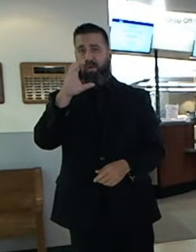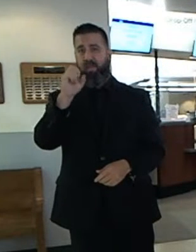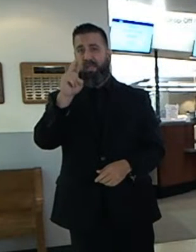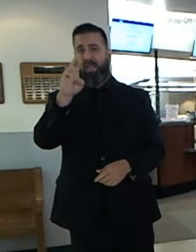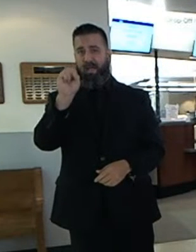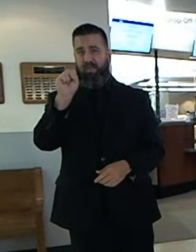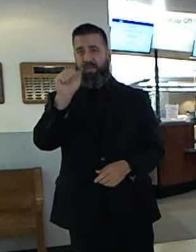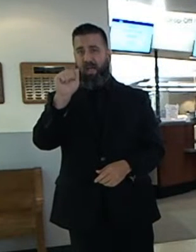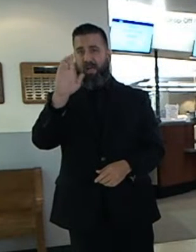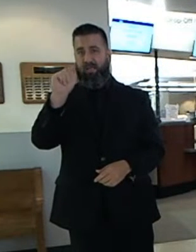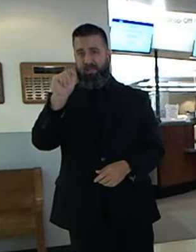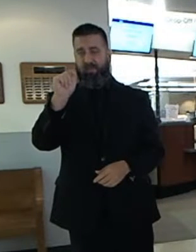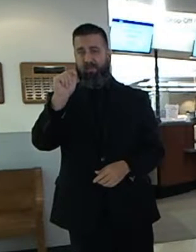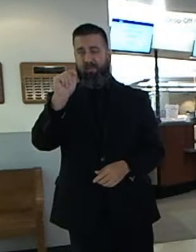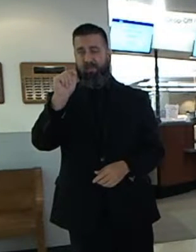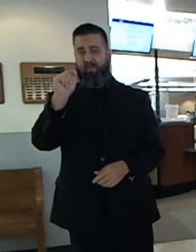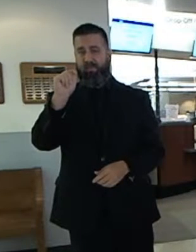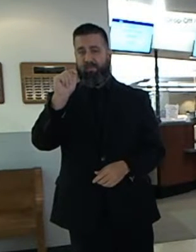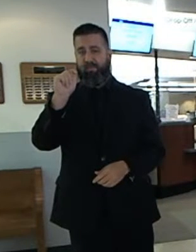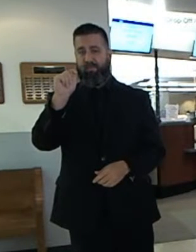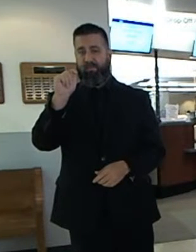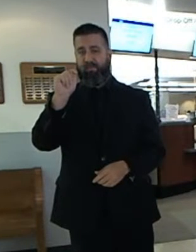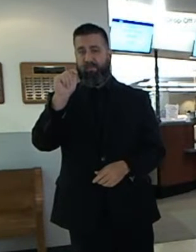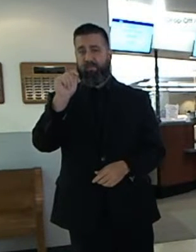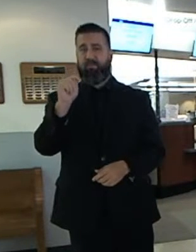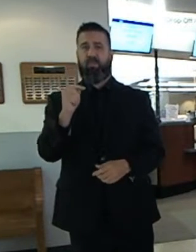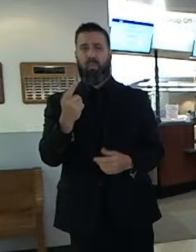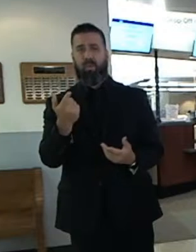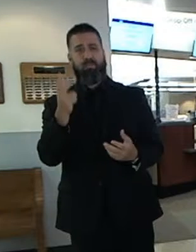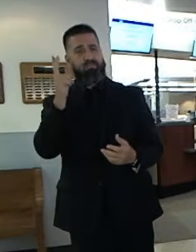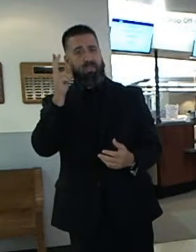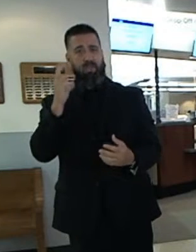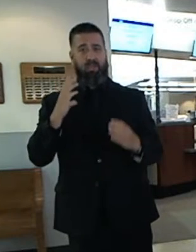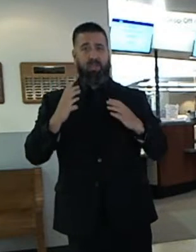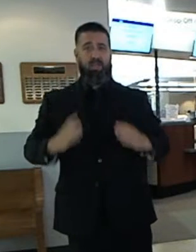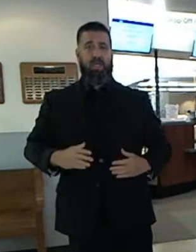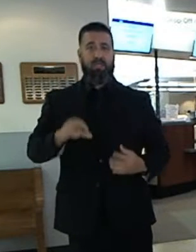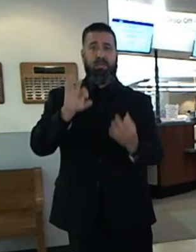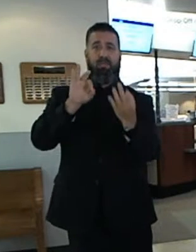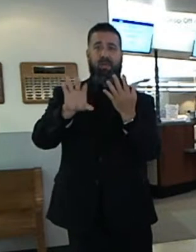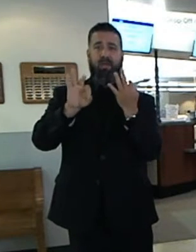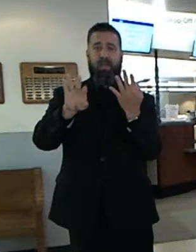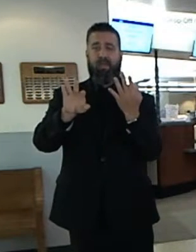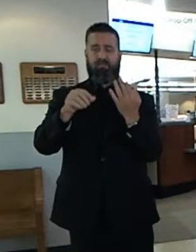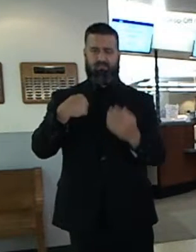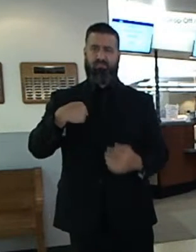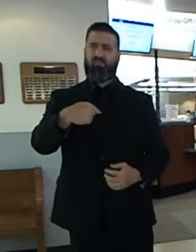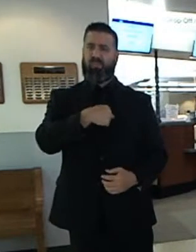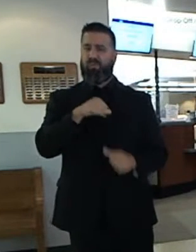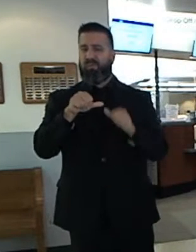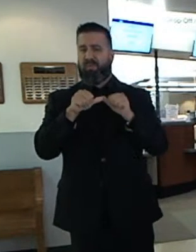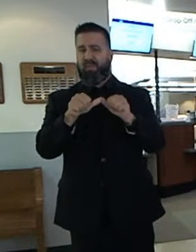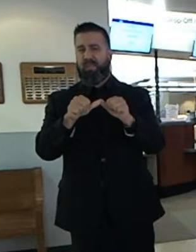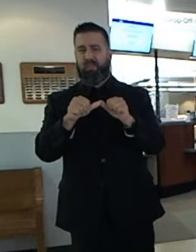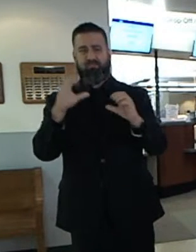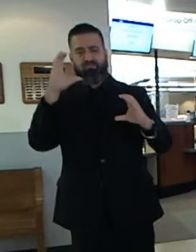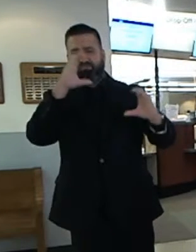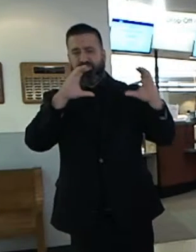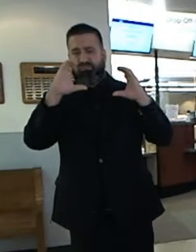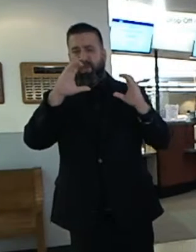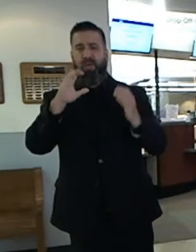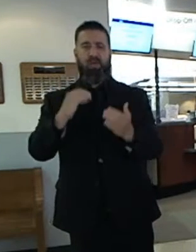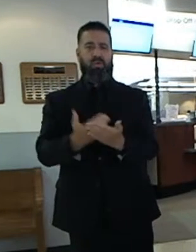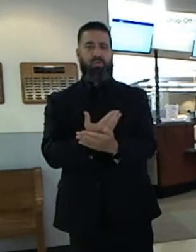CARES Act. As we receive customer feedback, we'll continue looking for new ways to provide customer services to our